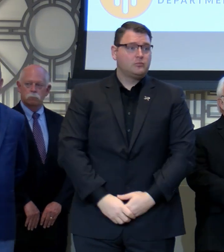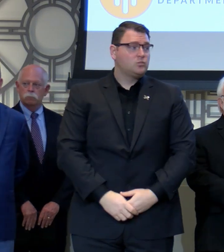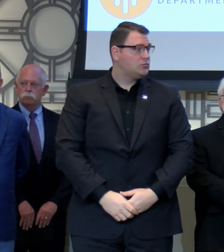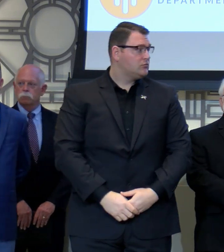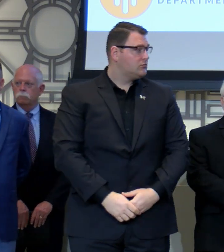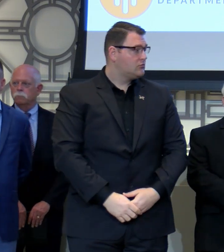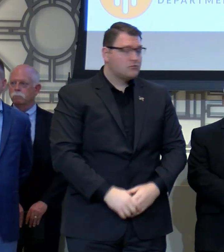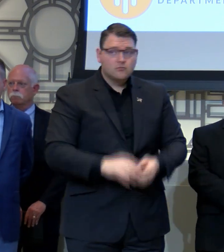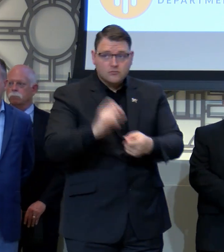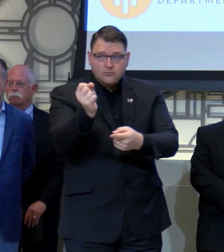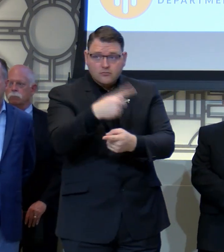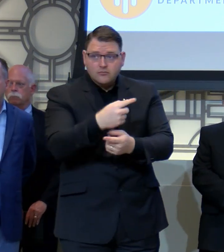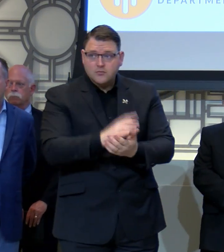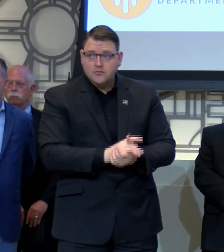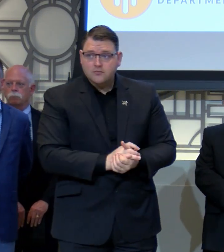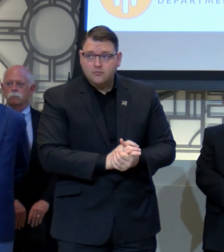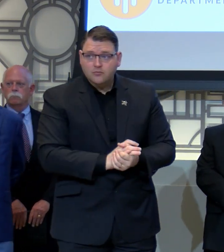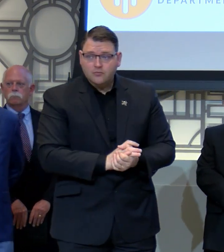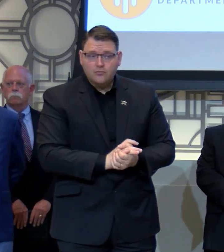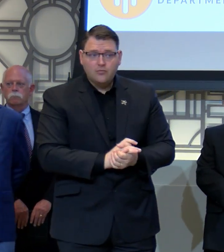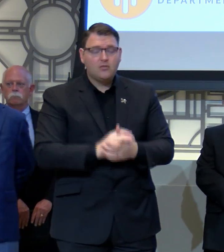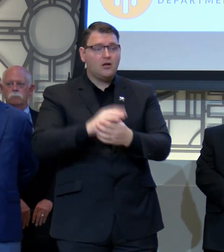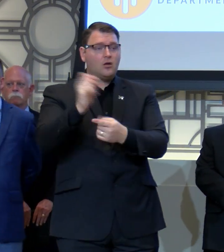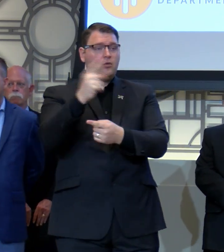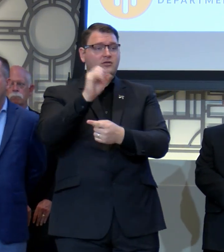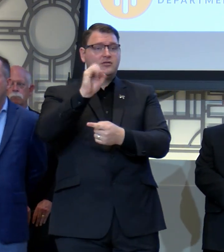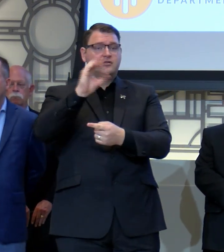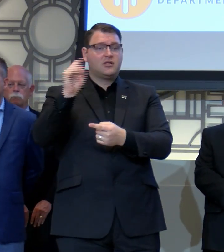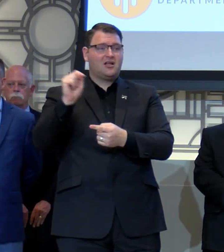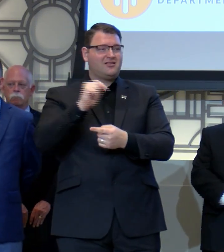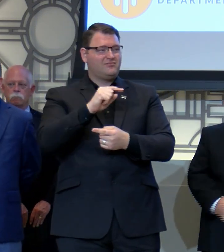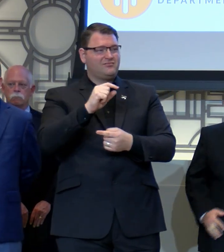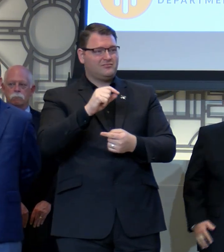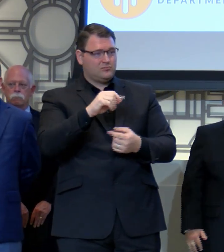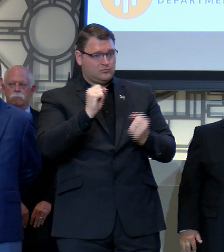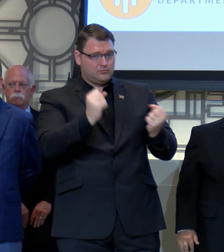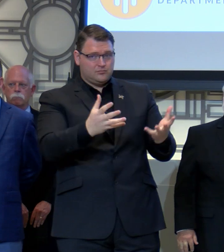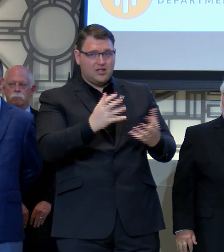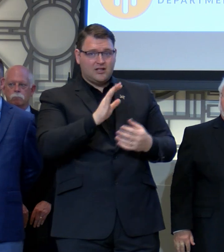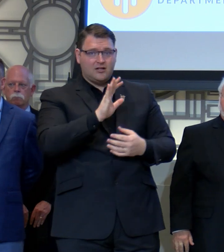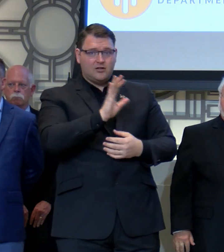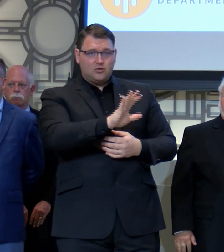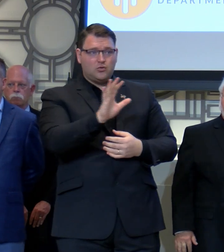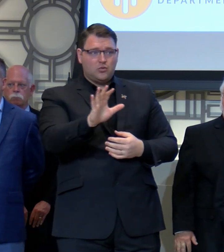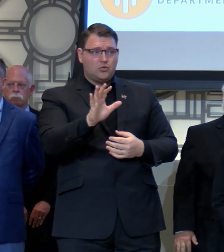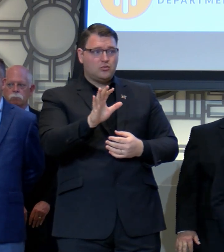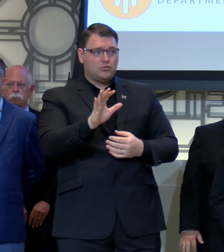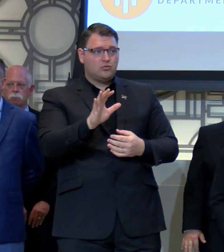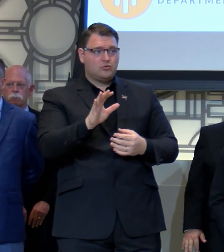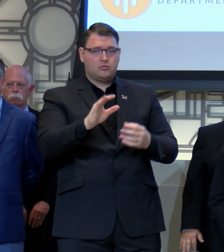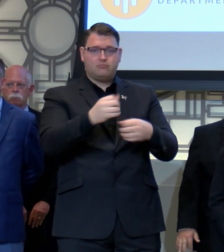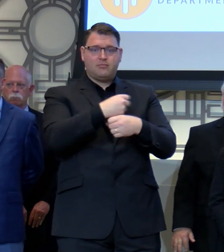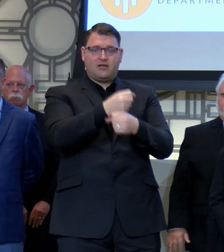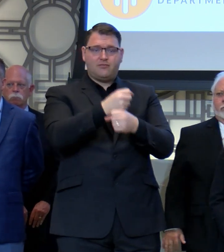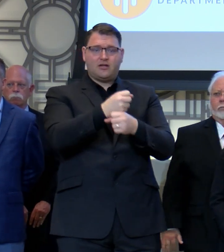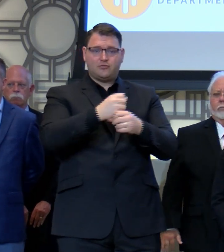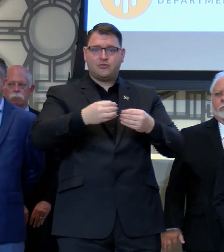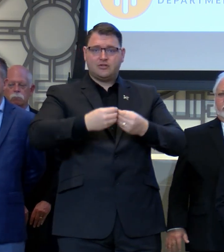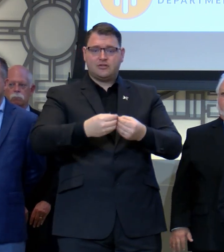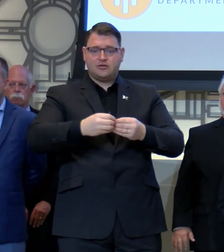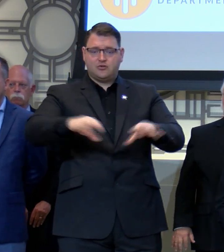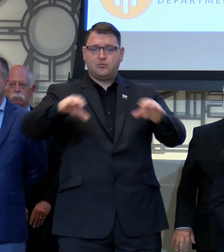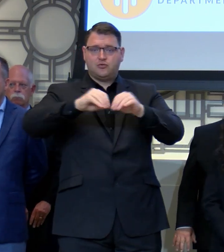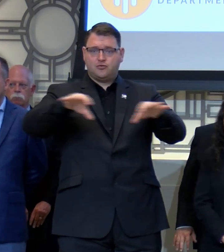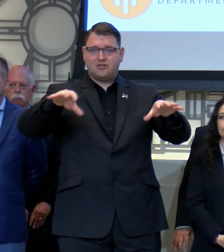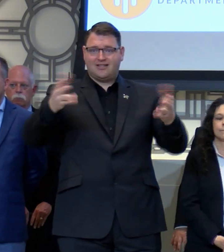Now, what's the question? I had a question for Scott. Sure. A lot of your manufacturing and distribution facilities are right here in Texas. Yeah. Headquarters in